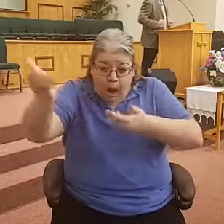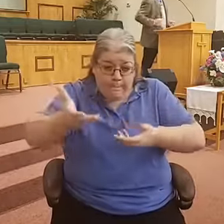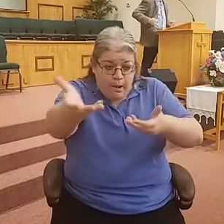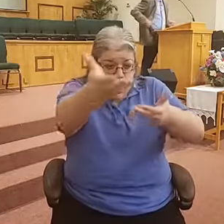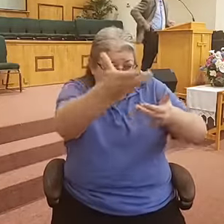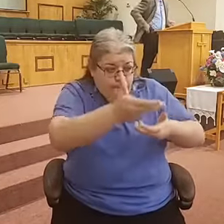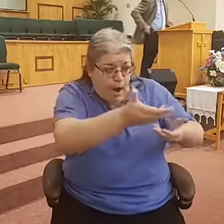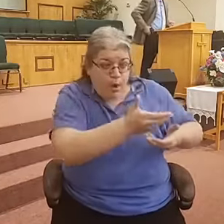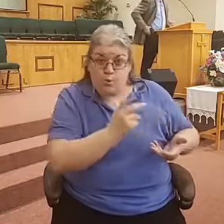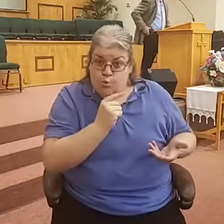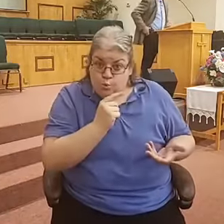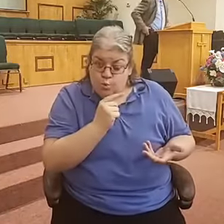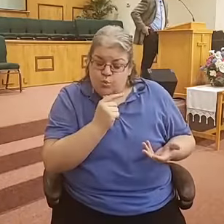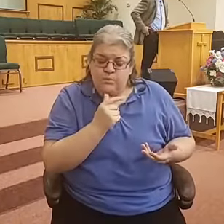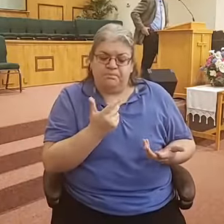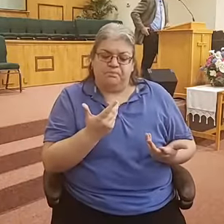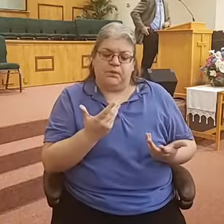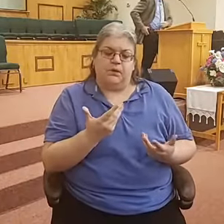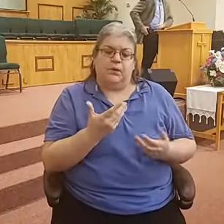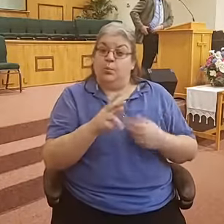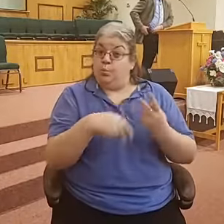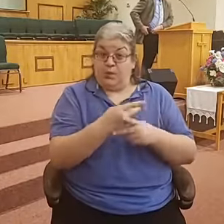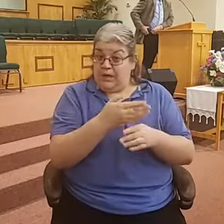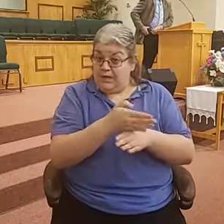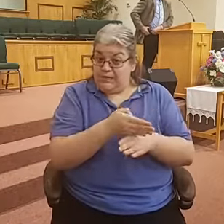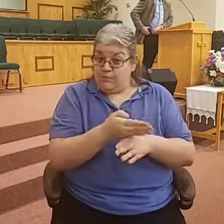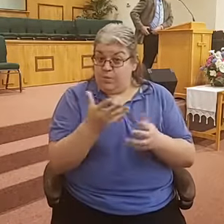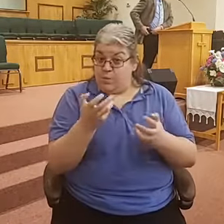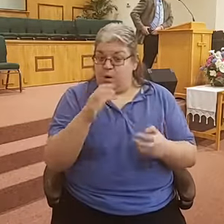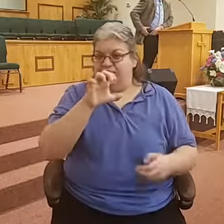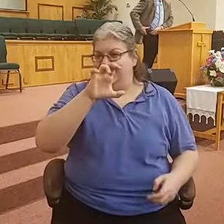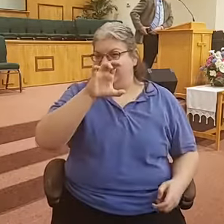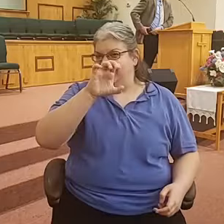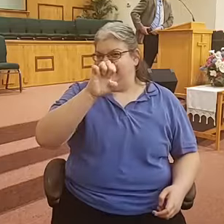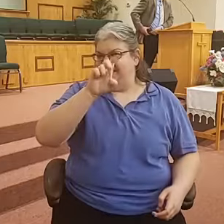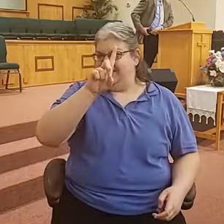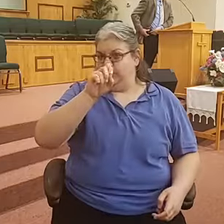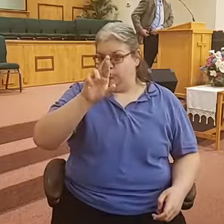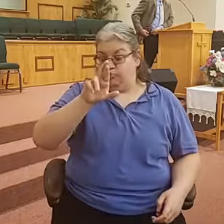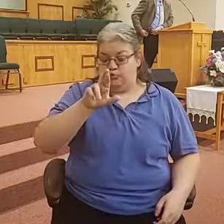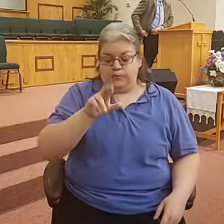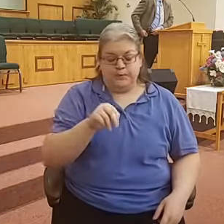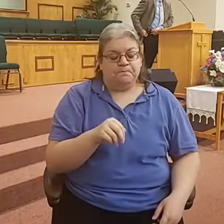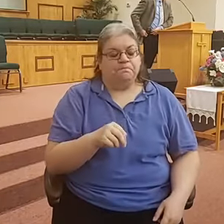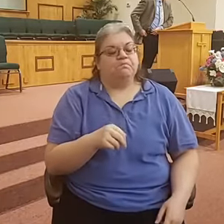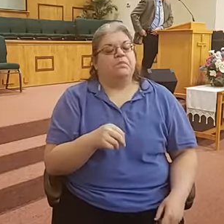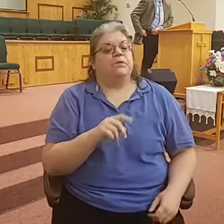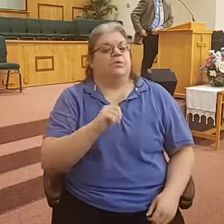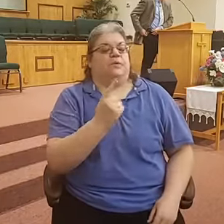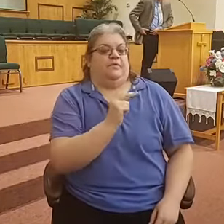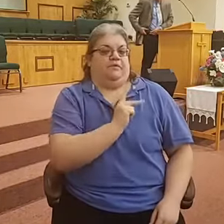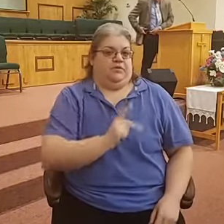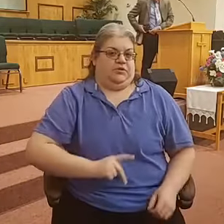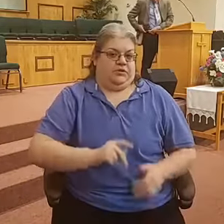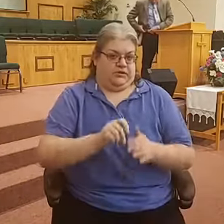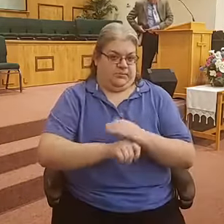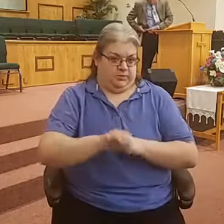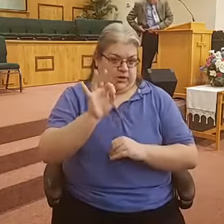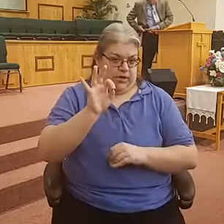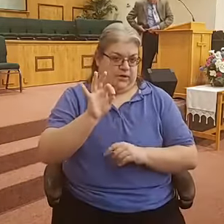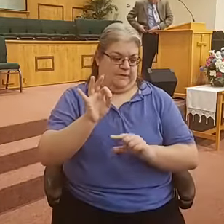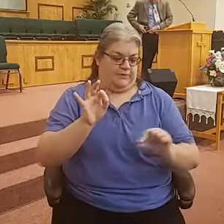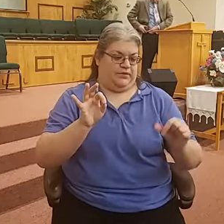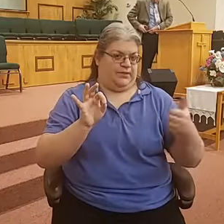cedar. And so, what we find here, we're going to read 1 Kings chapter 9, verse